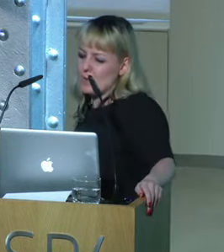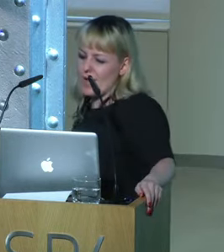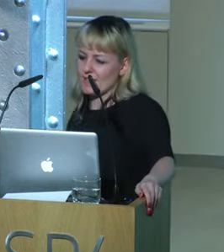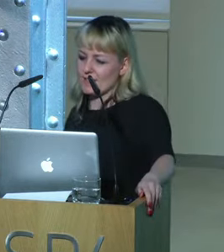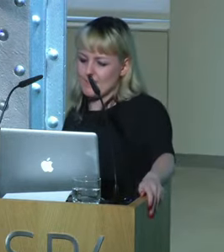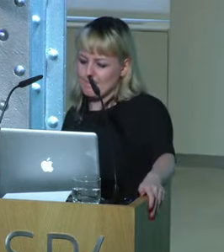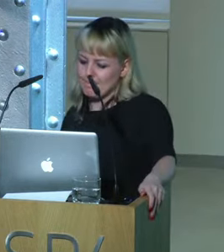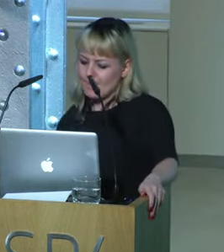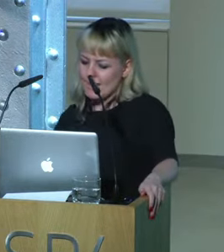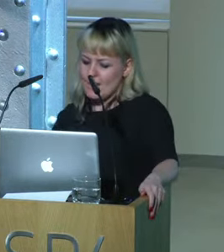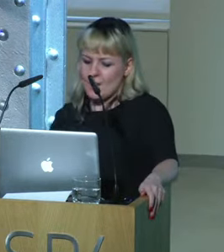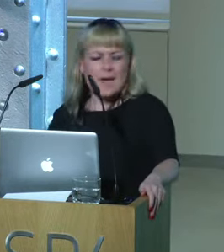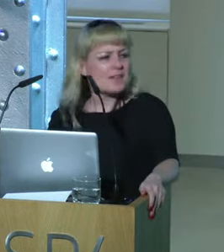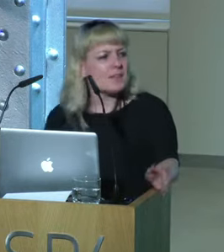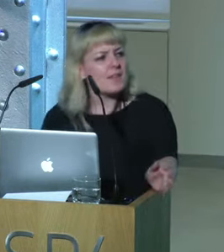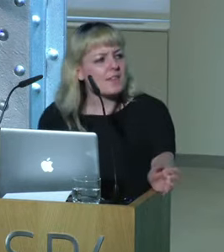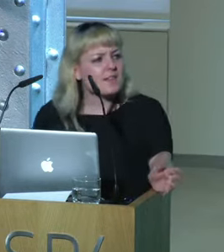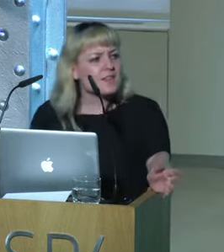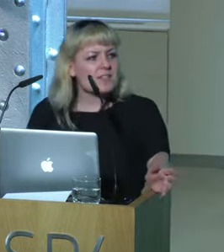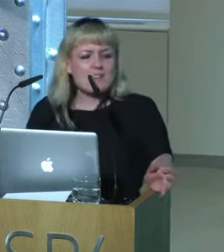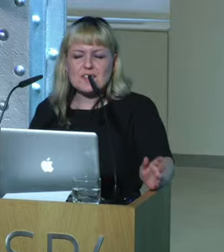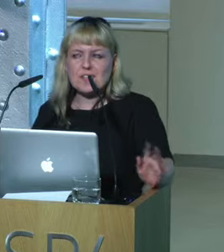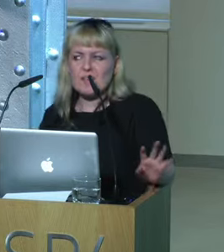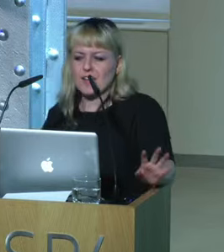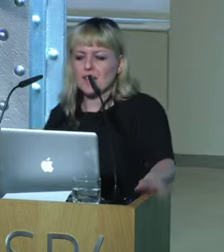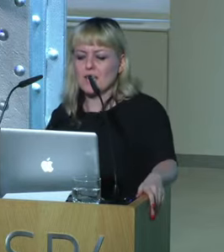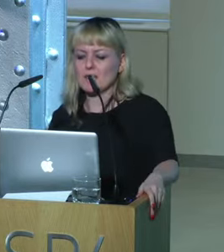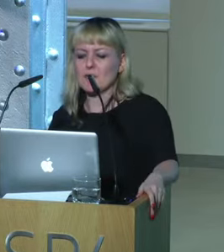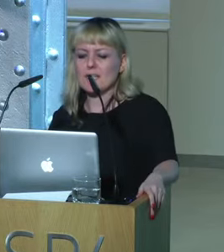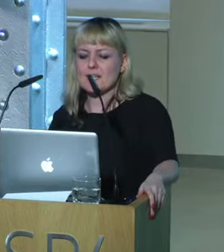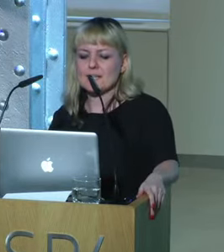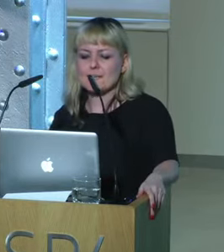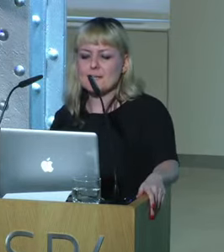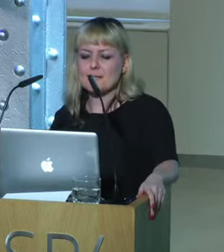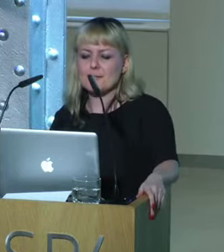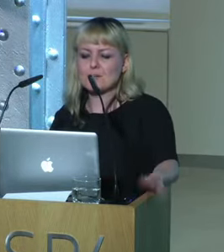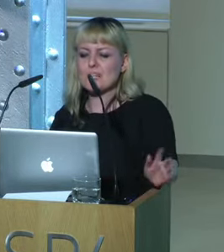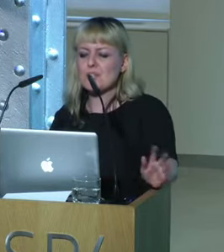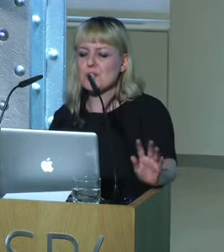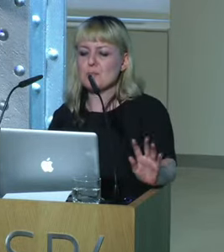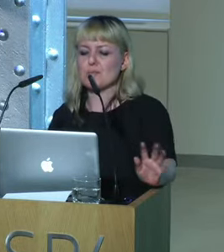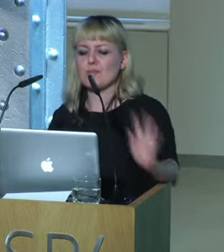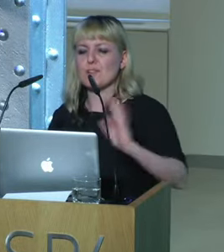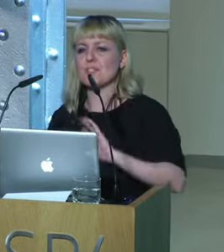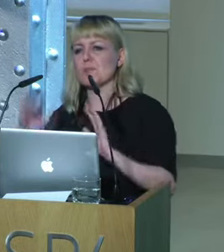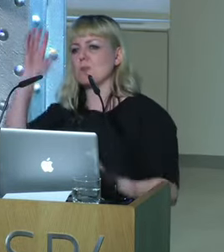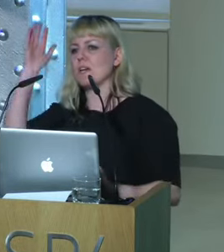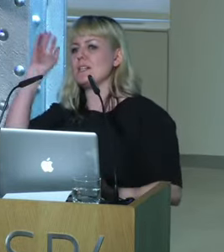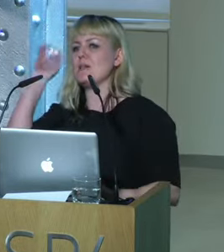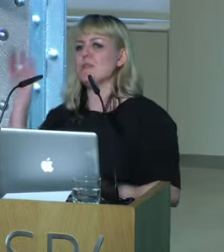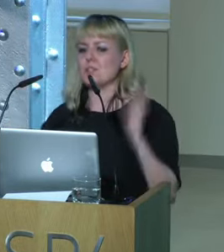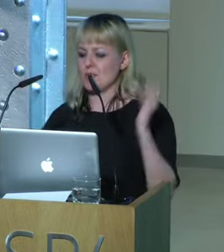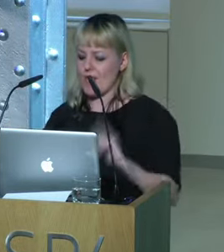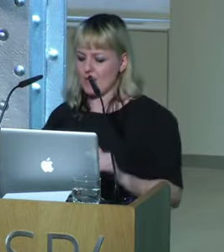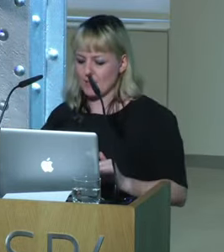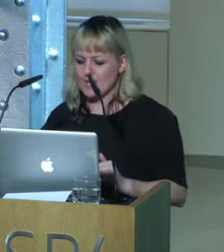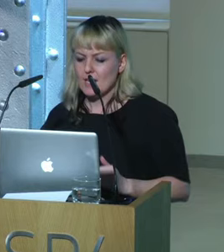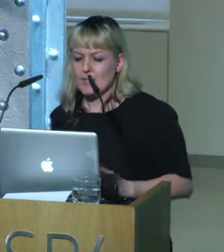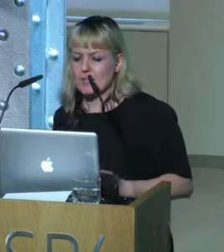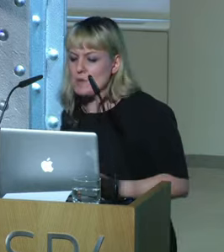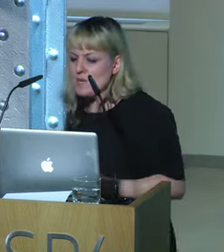through practice. And some of the interesting things that I've found in the last few years is the relationship, for instance, between image and